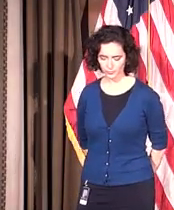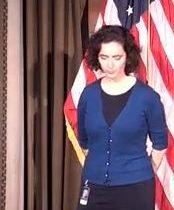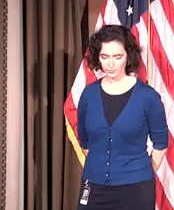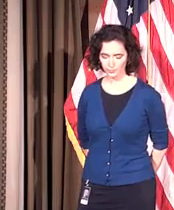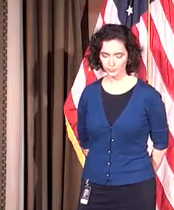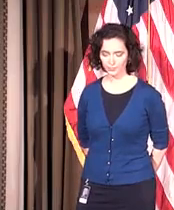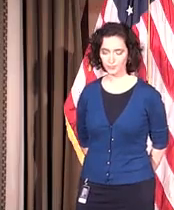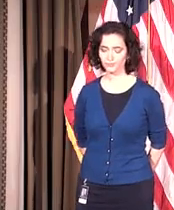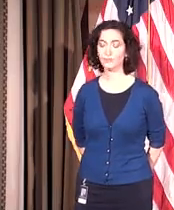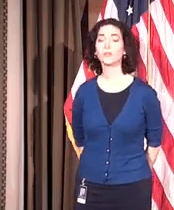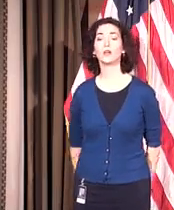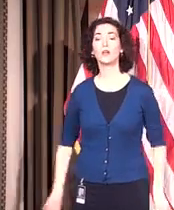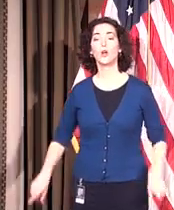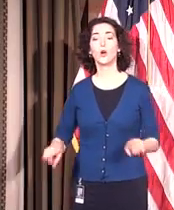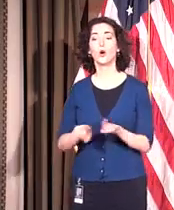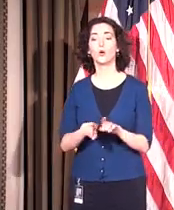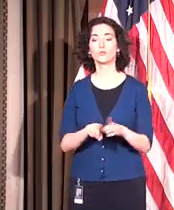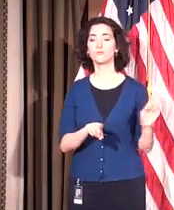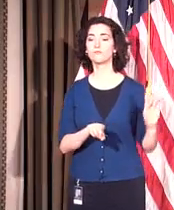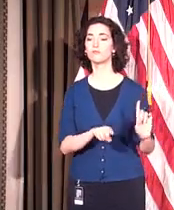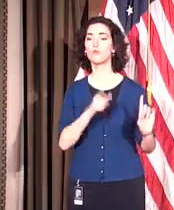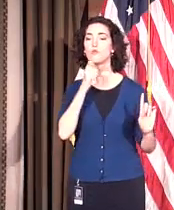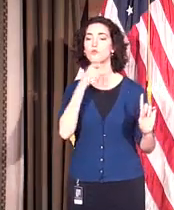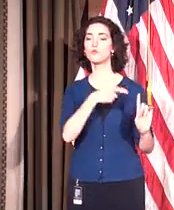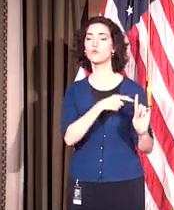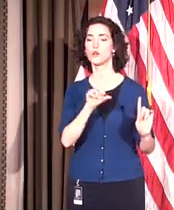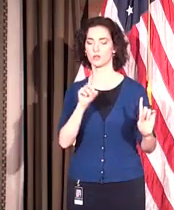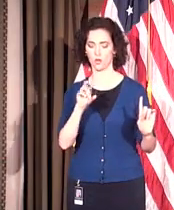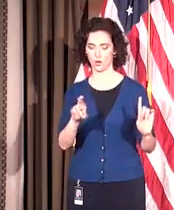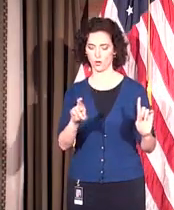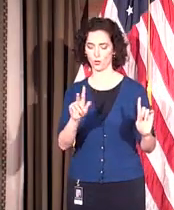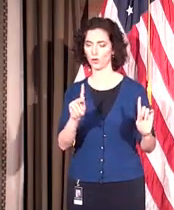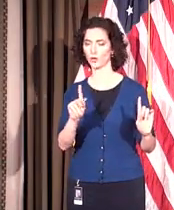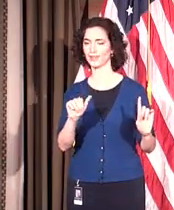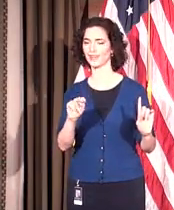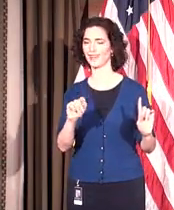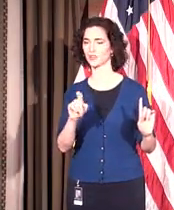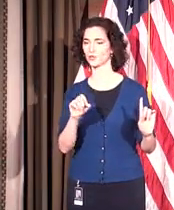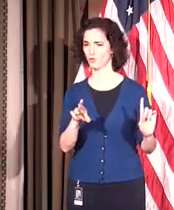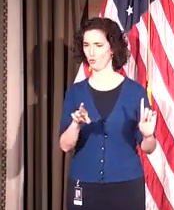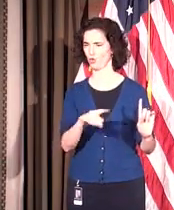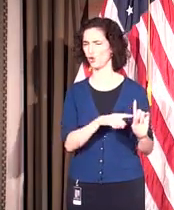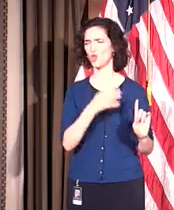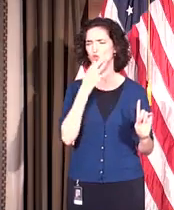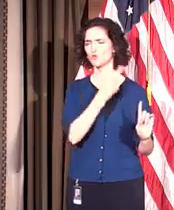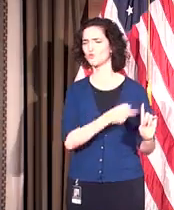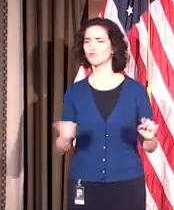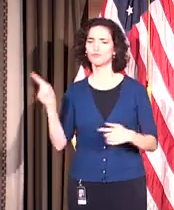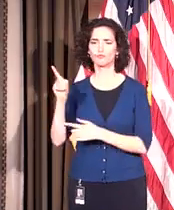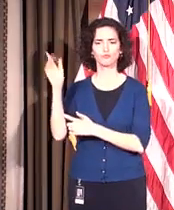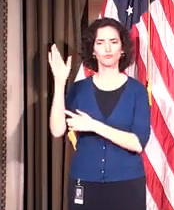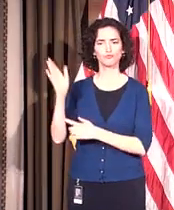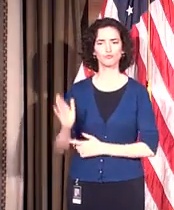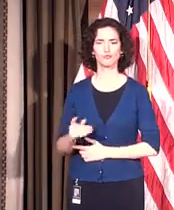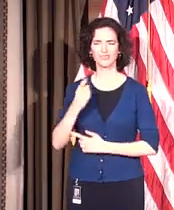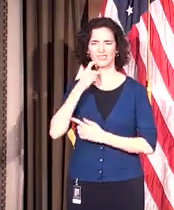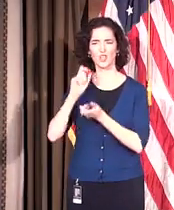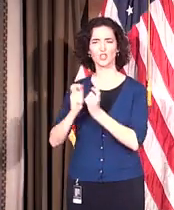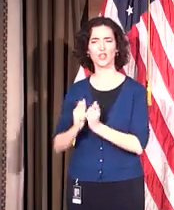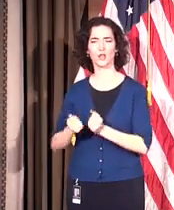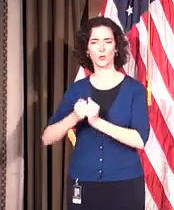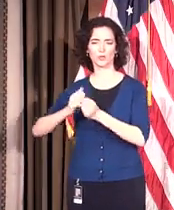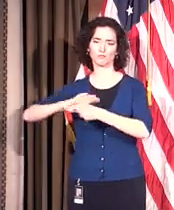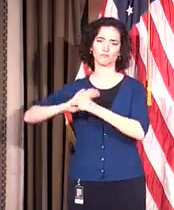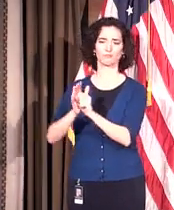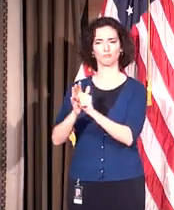I'm also joined today by Dr. Cantor. He'll brief you in just a few moments about some of the developments with respect to